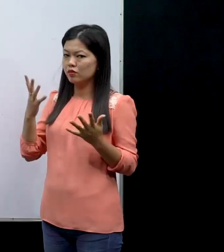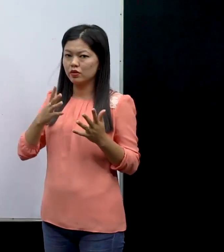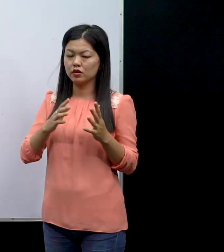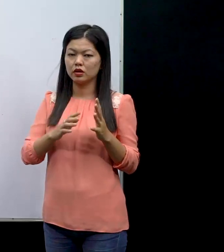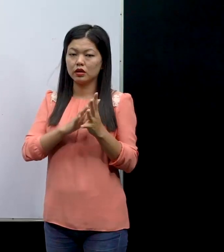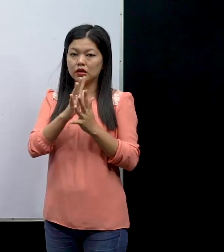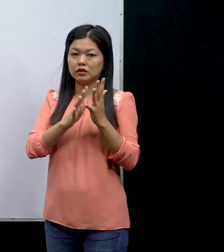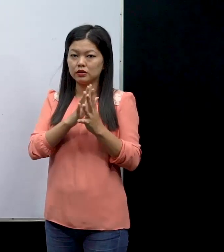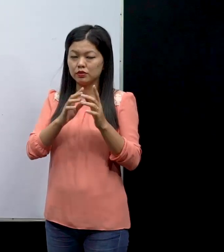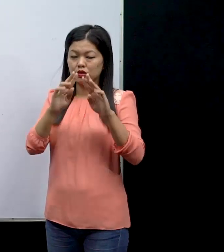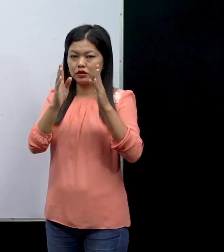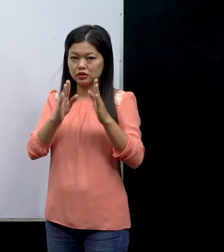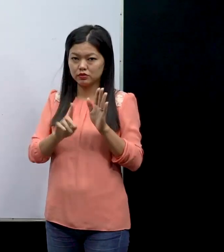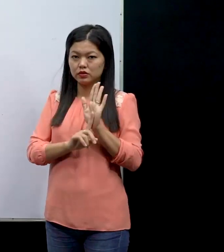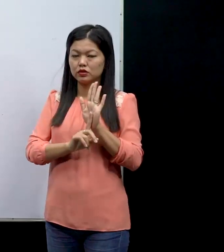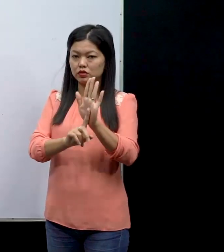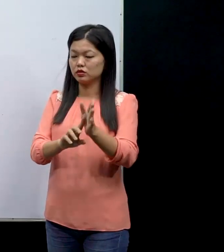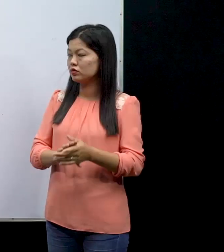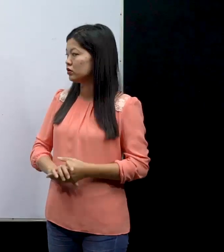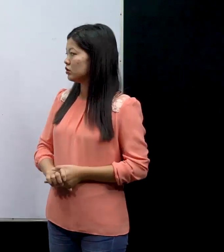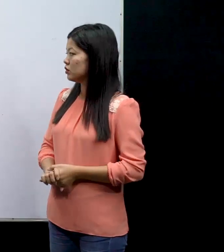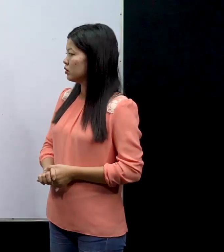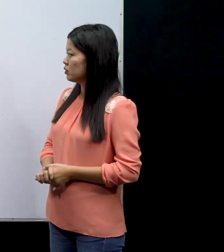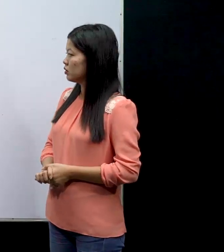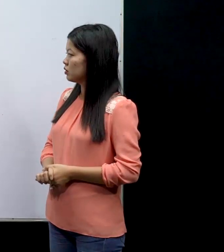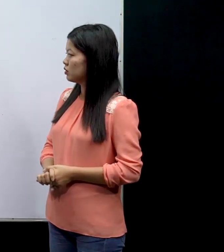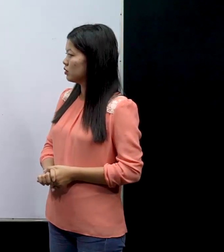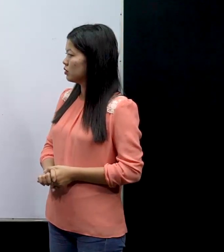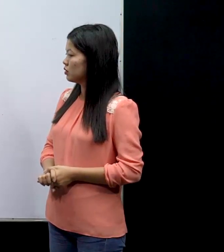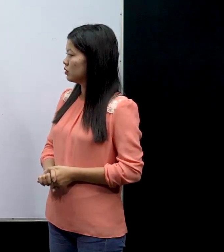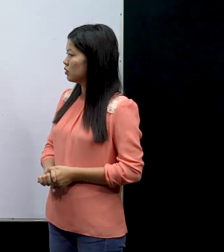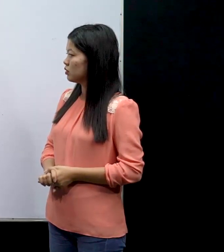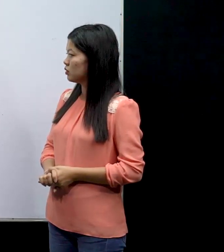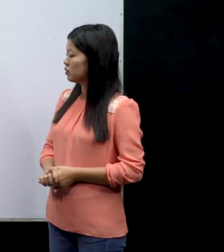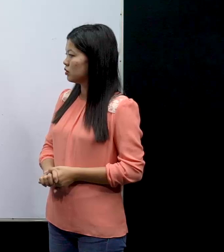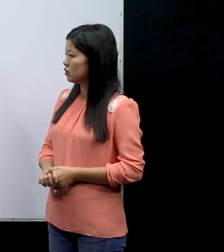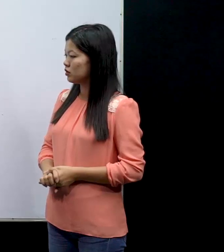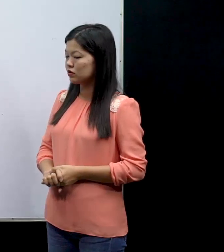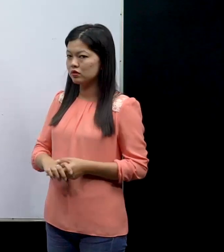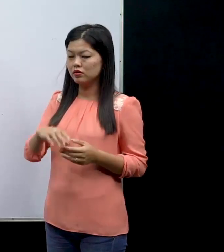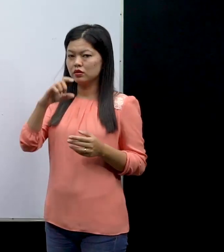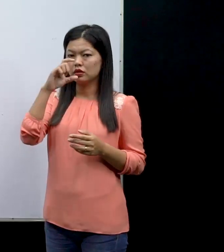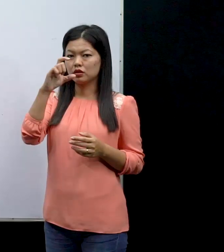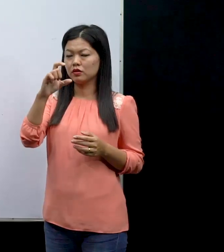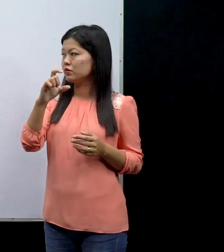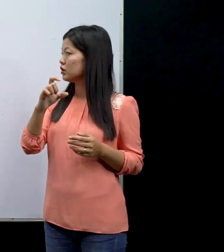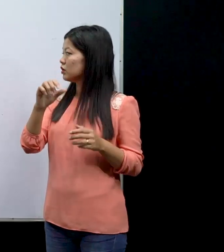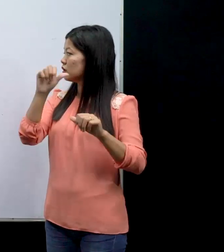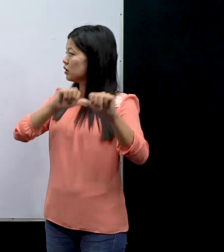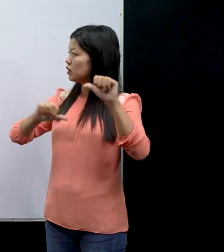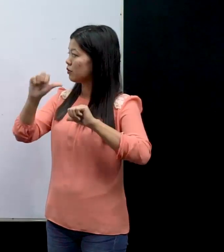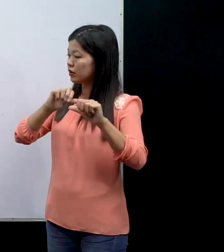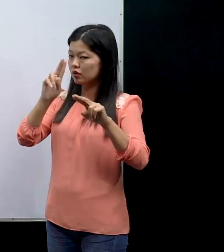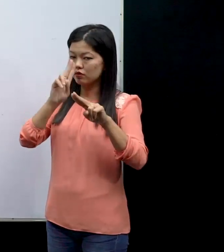its composition, okay? So now, in chemical formula, okay, before we start any chemical compound, okay? Before we